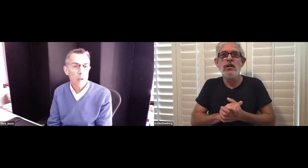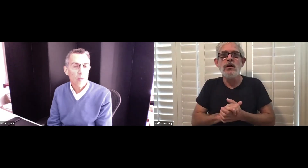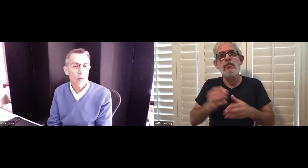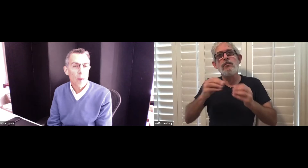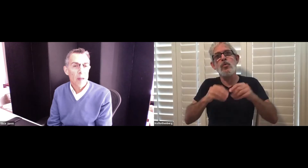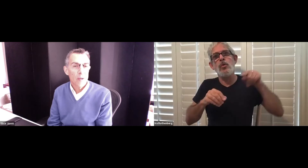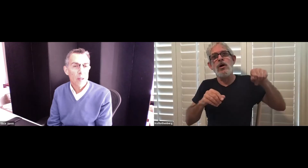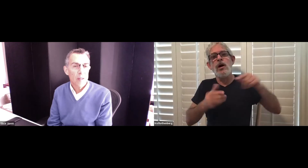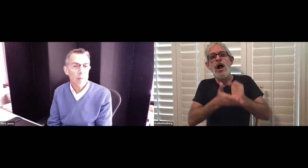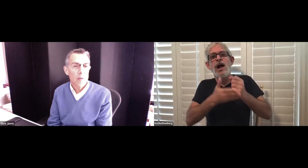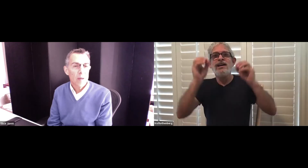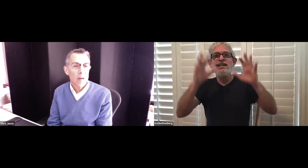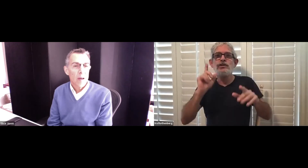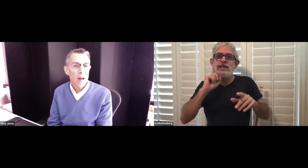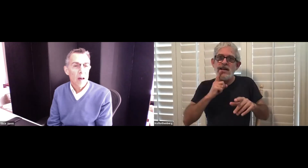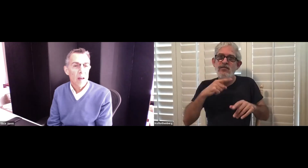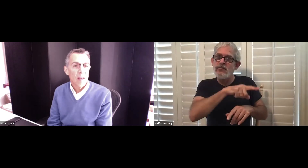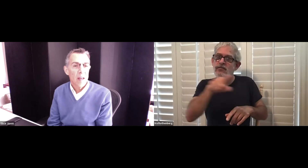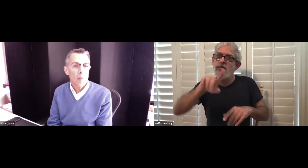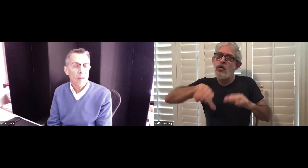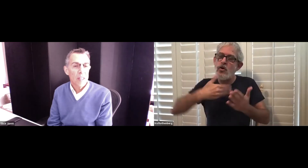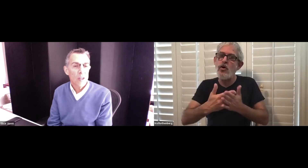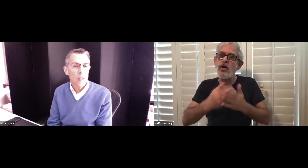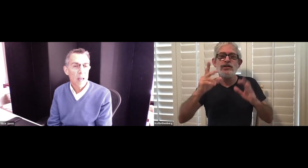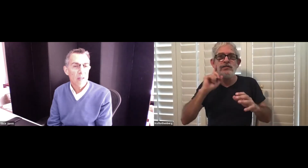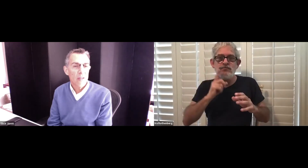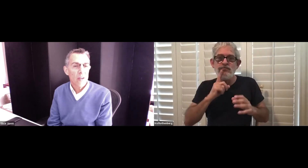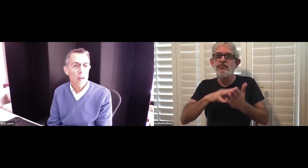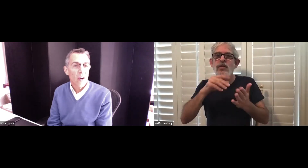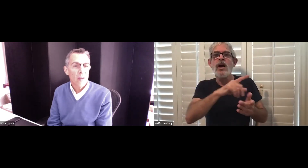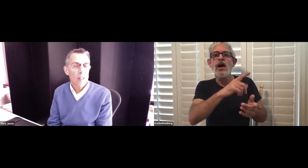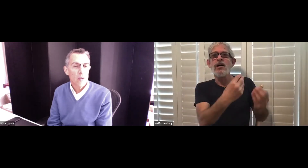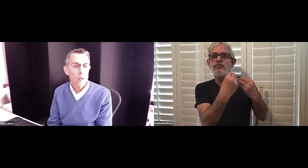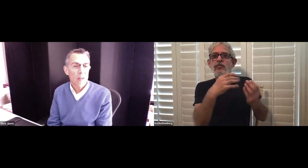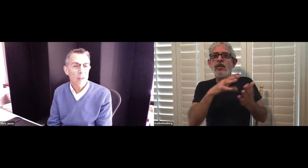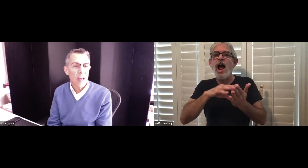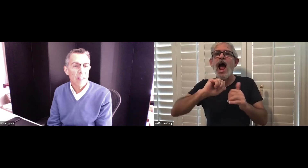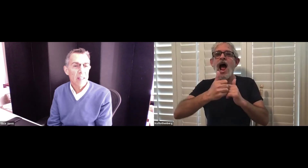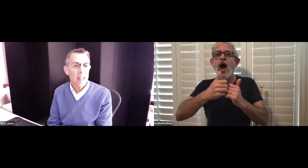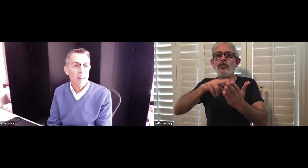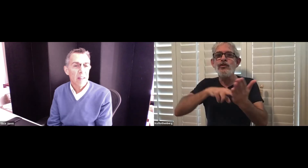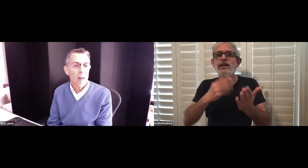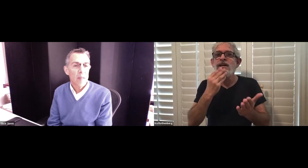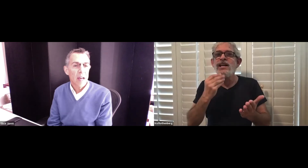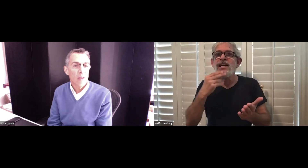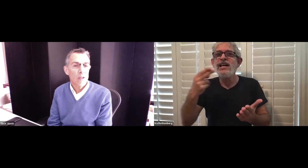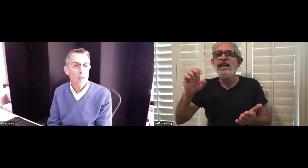about my Judaism. It helped that the teacher was deaf. All the teachers were deaf, and they taught me how to read